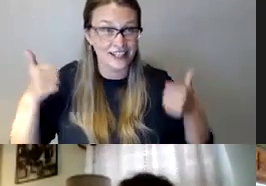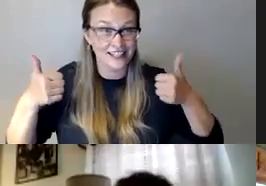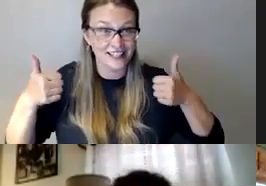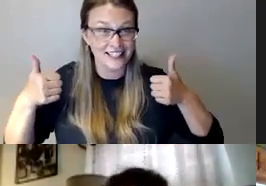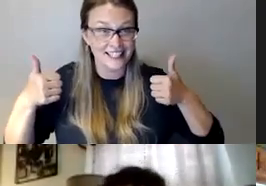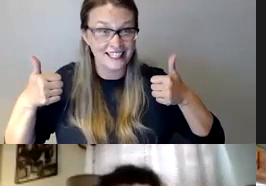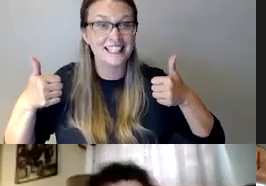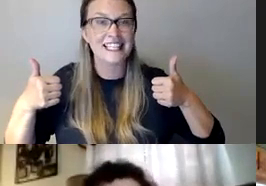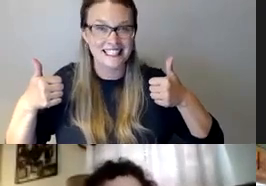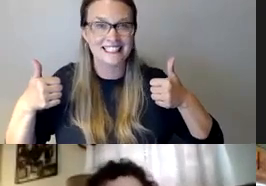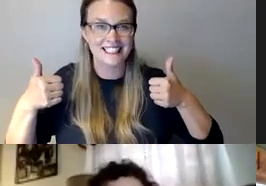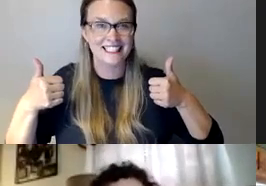Good? We good?